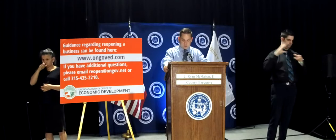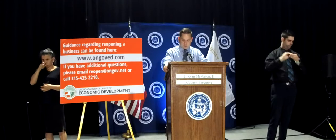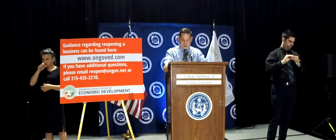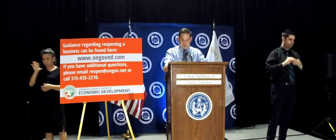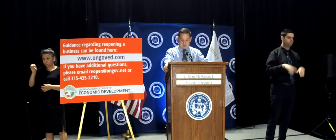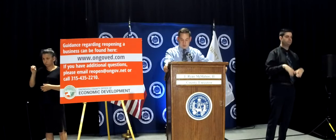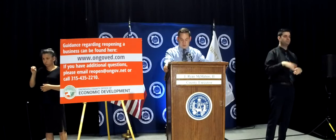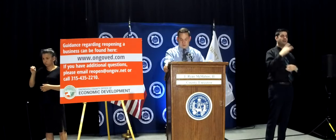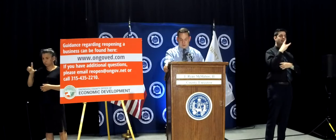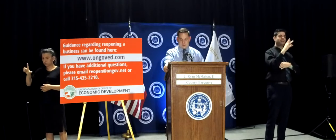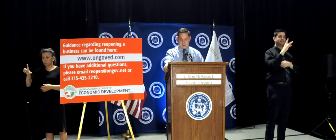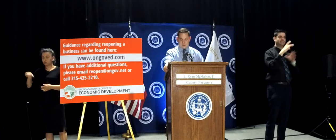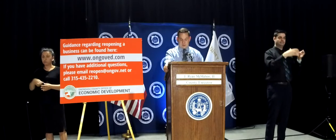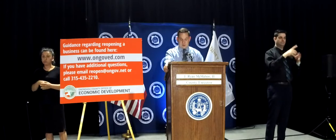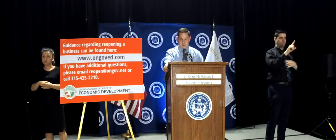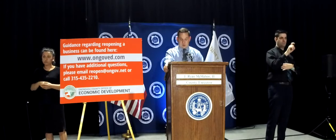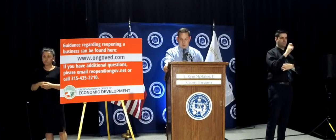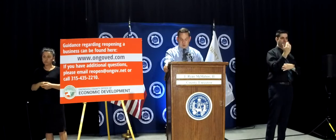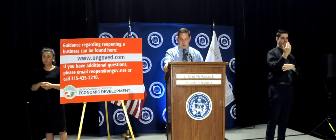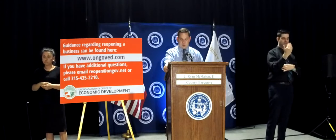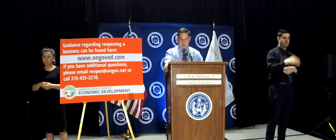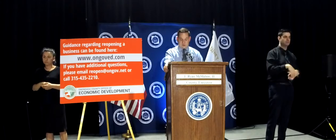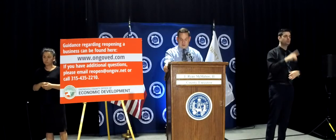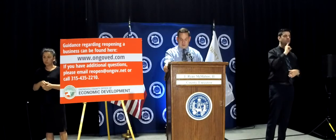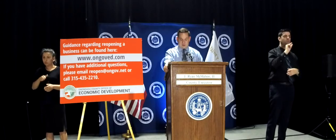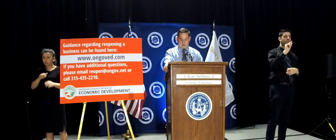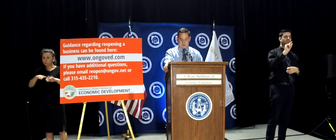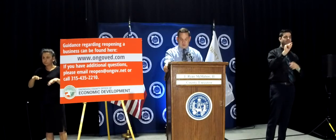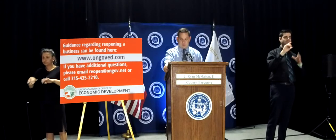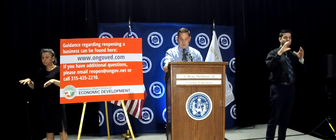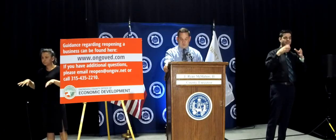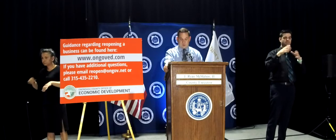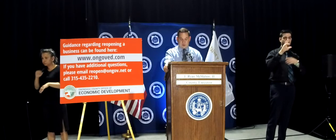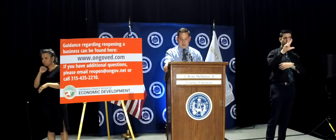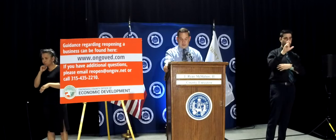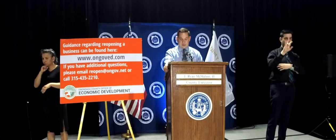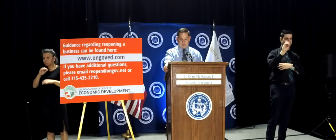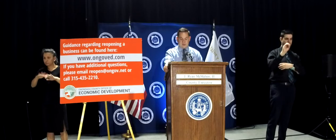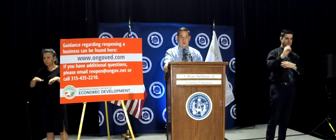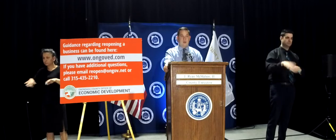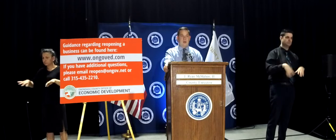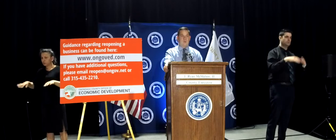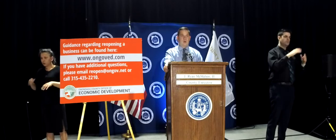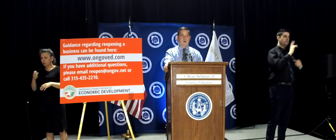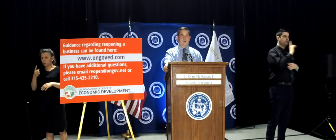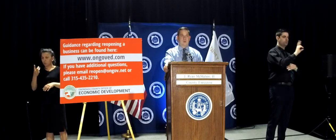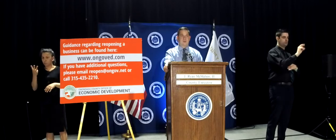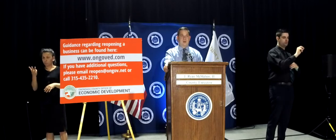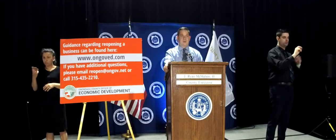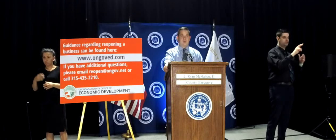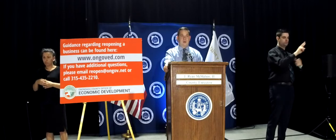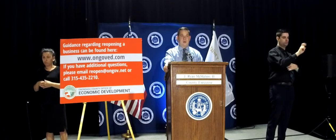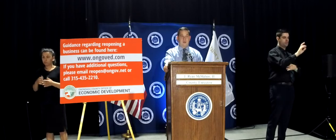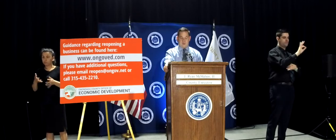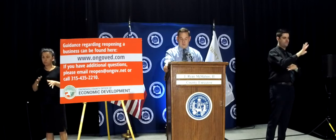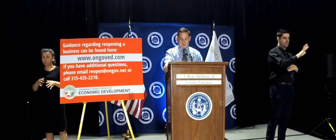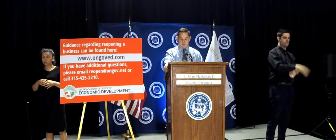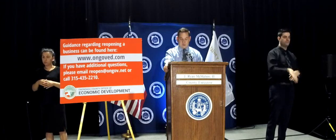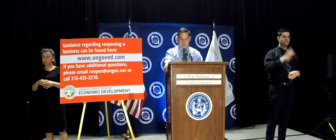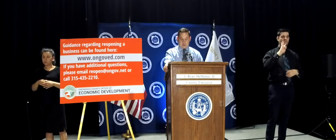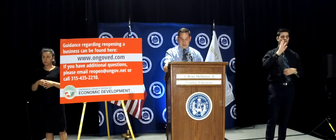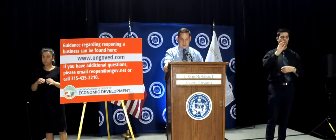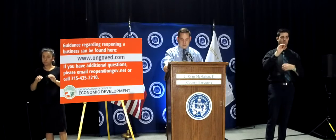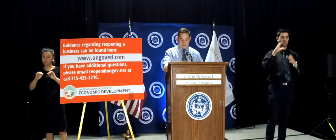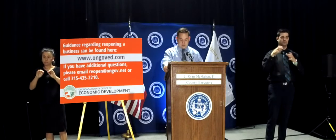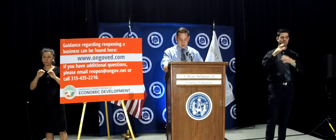50s, 282 in their 60s, 221 in their 70s, 204 in their 80s, and 127 individuals